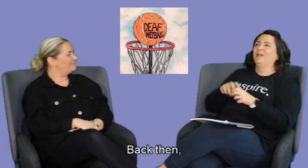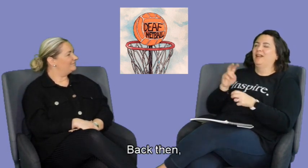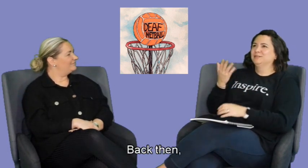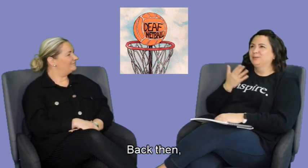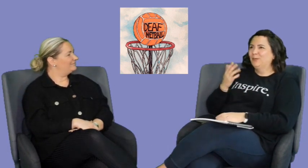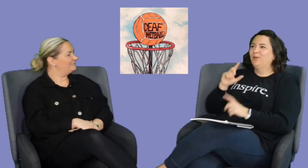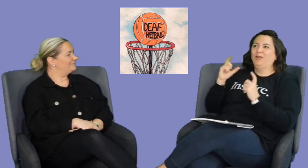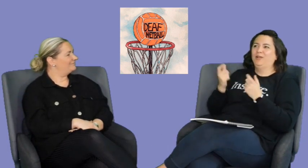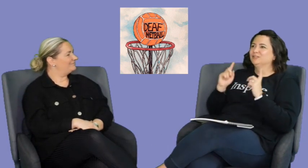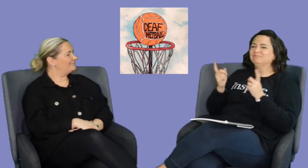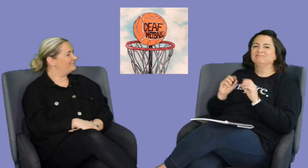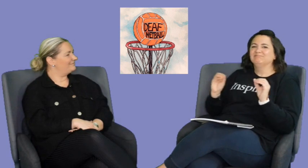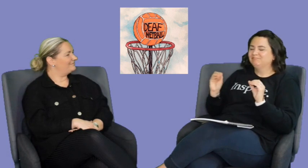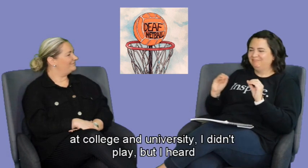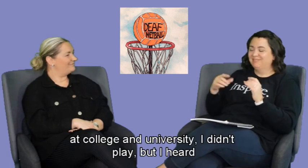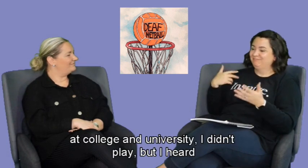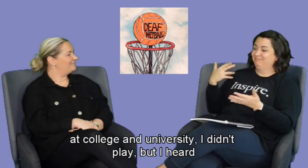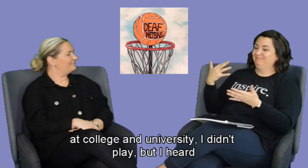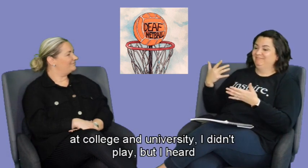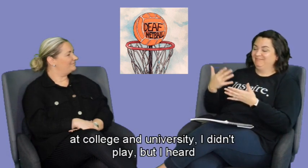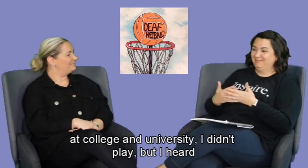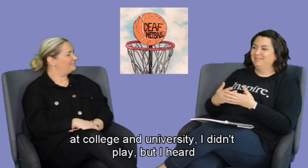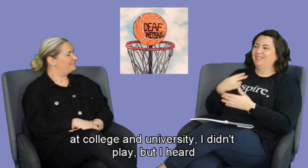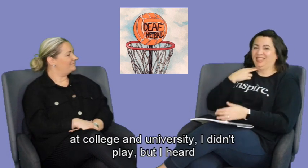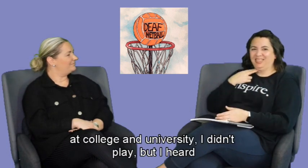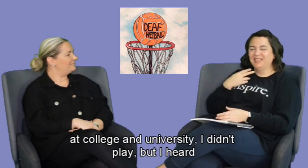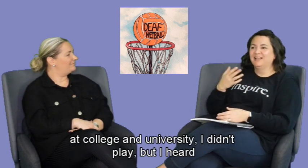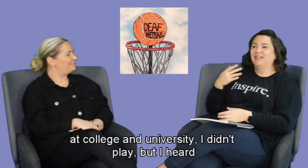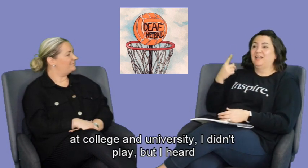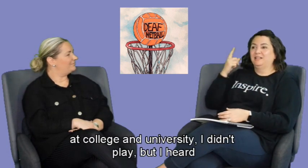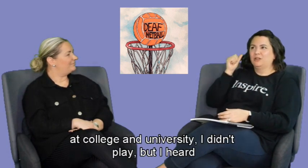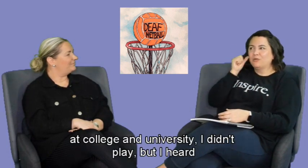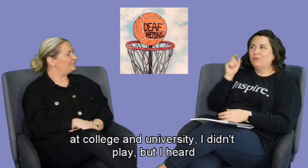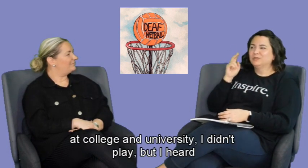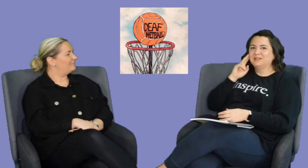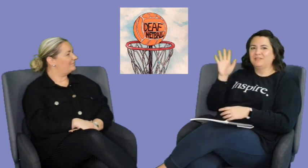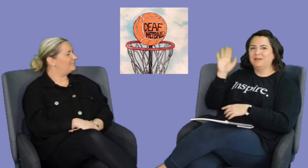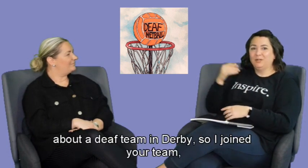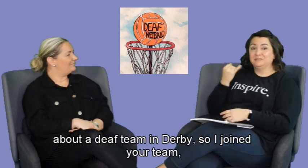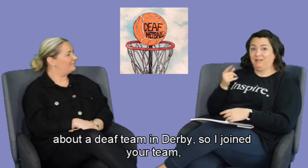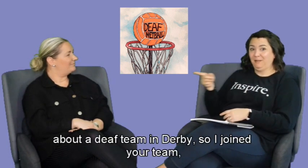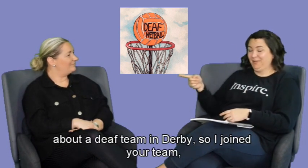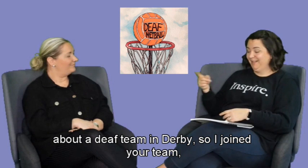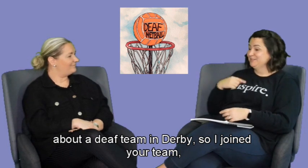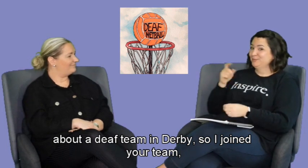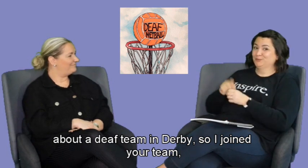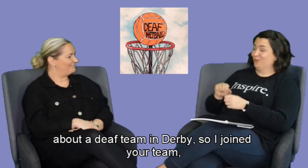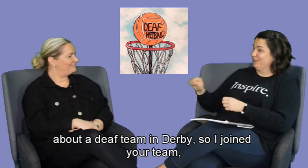then. And at college and university I didn't play, but I heard about a deaf team in Derby, so